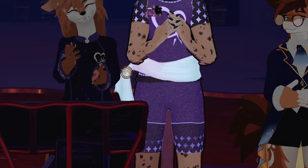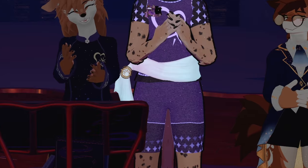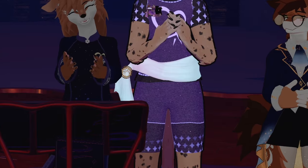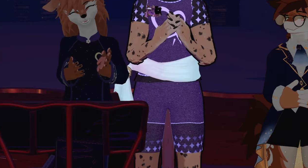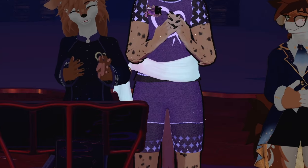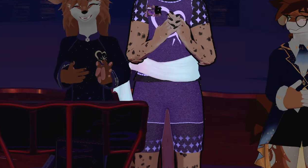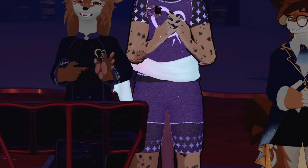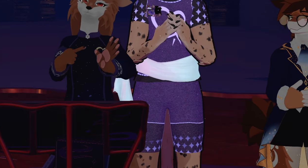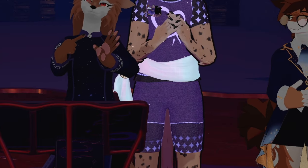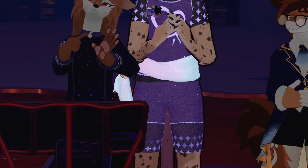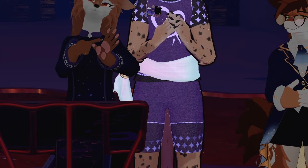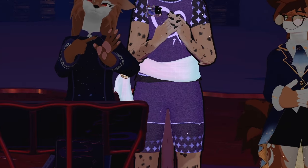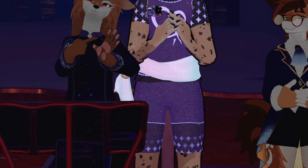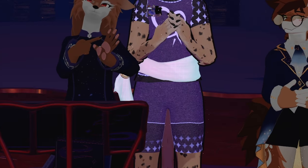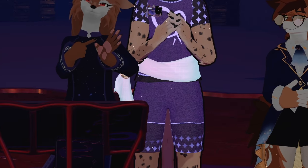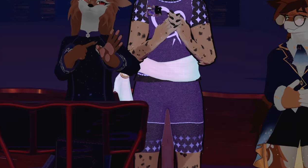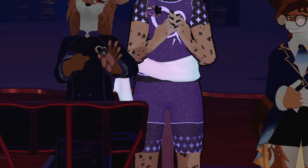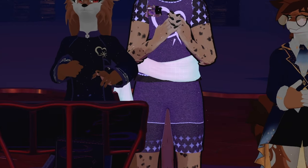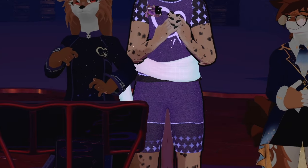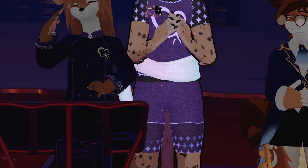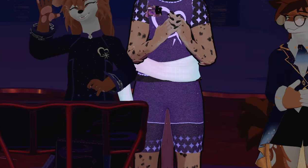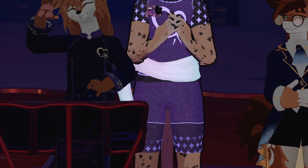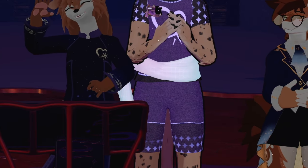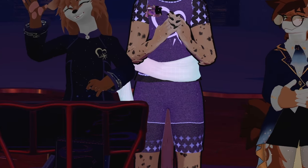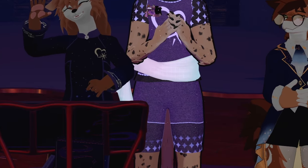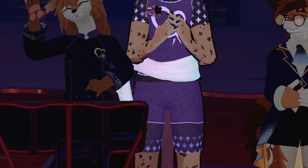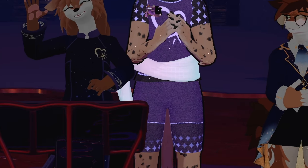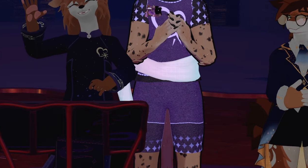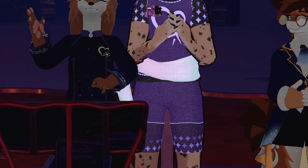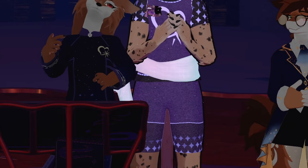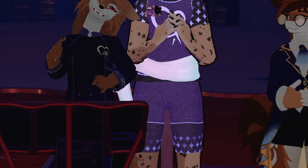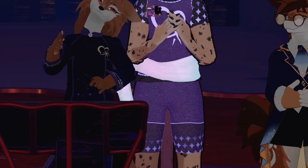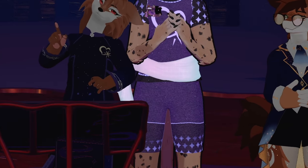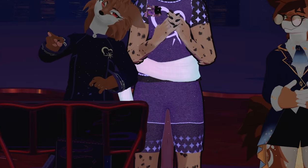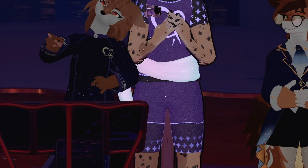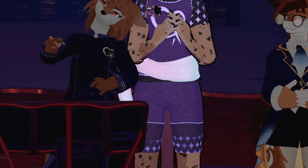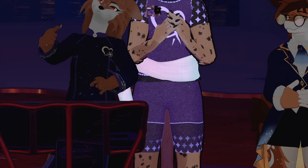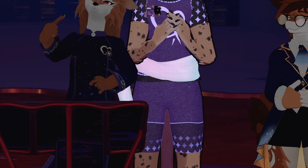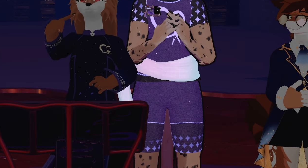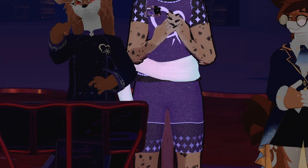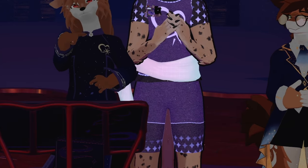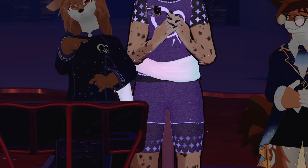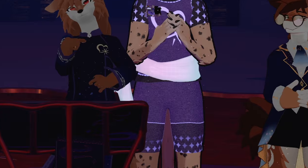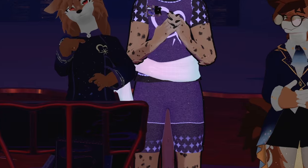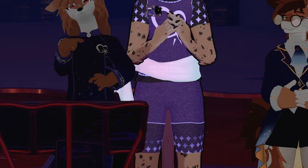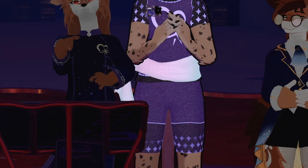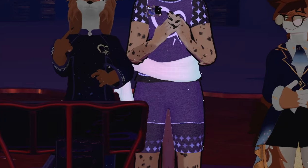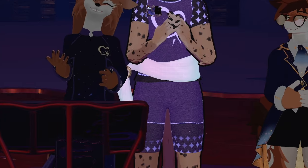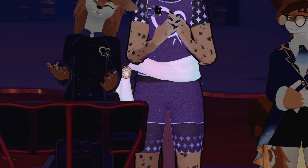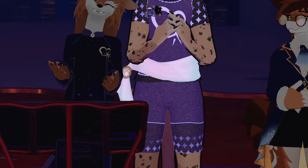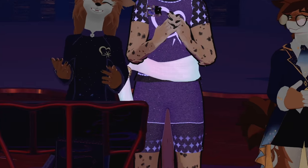Signs that are the same typically are ones that are gestural. For example, hello, or pointing to someone.